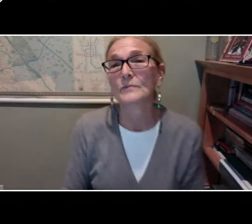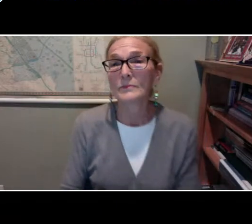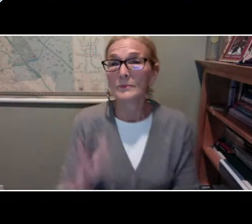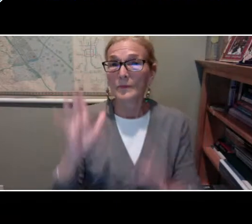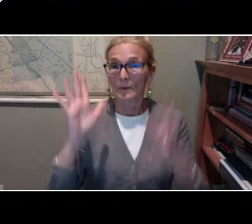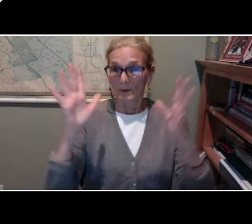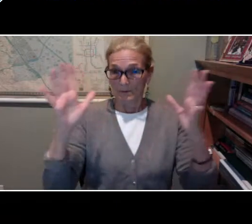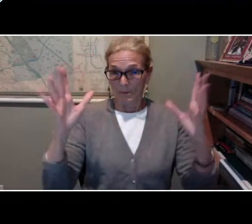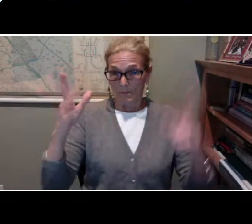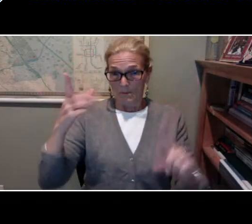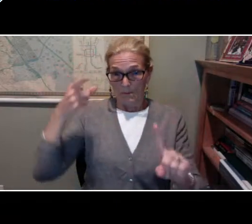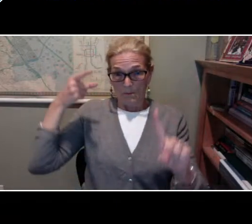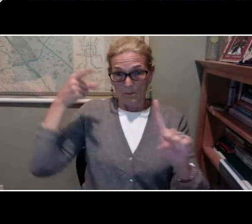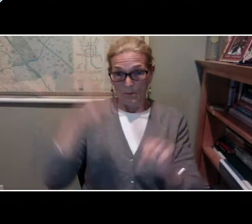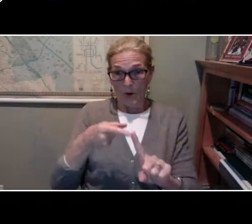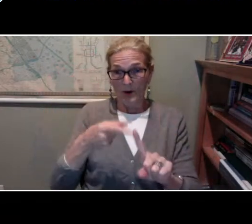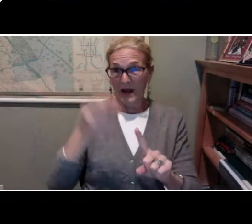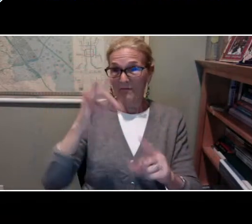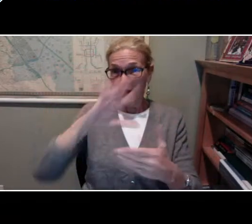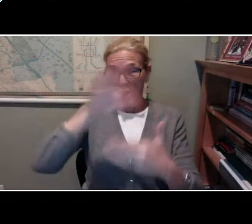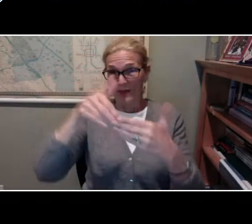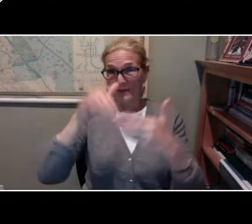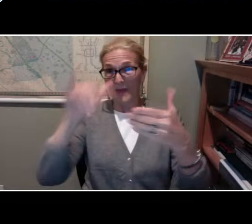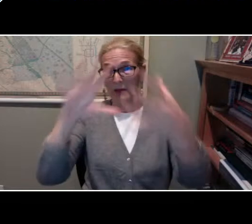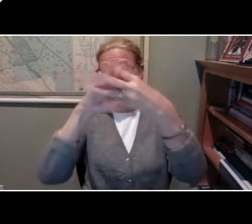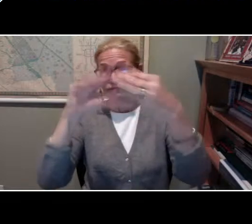services and was able to establish a new program.